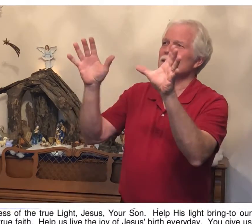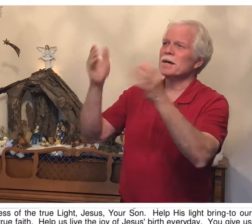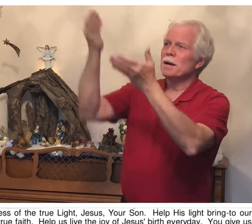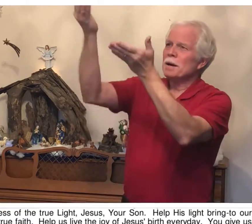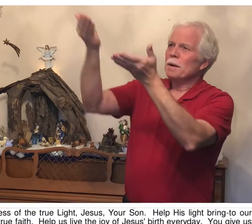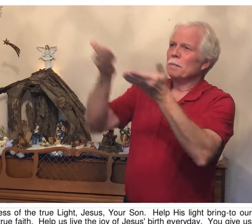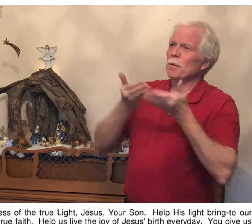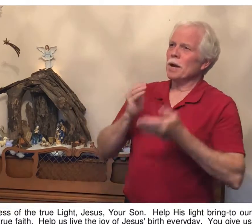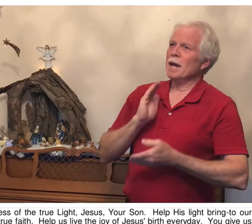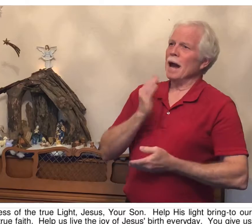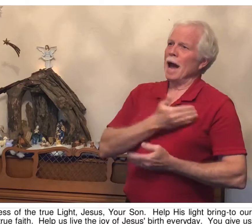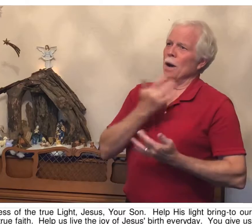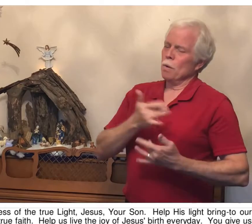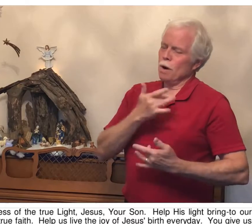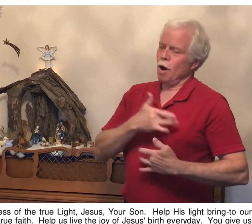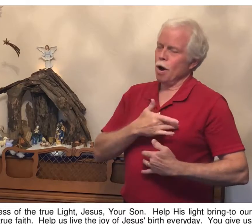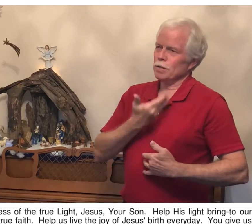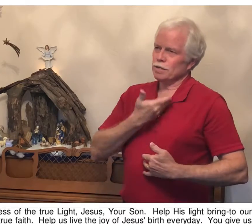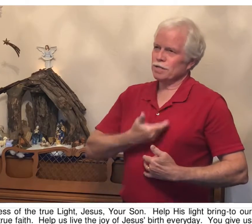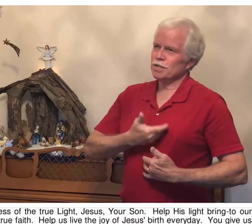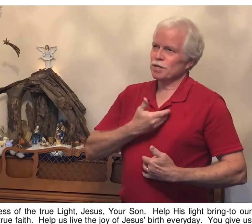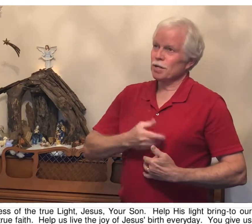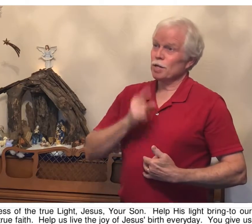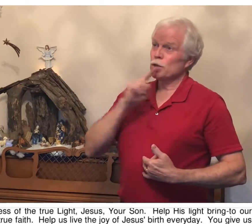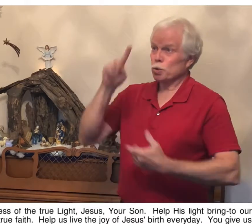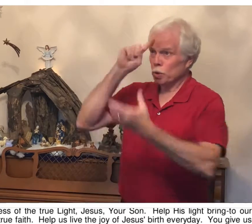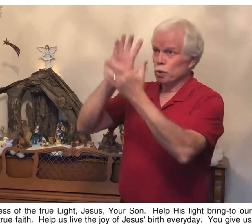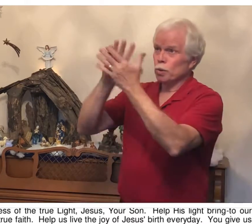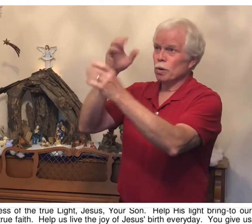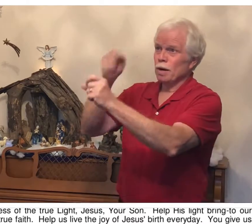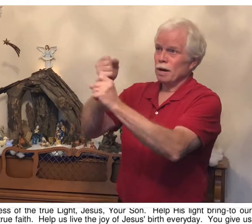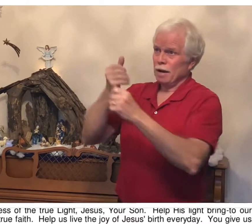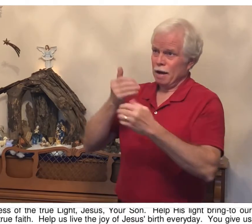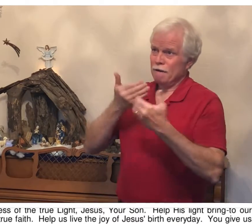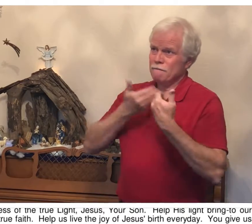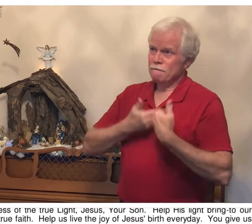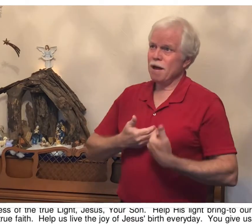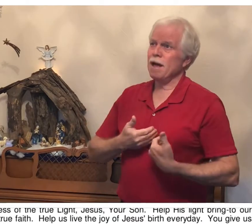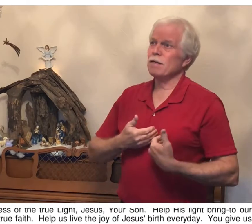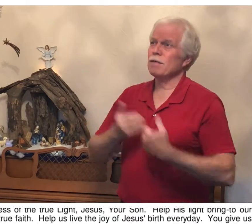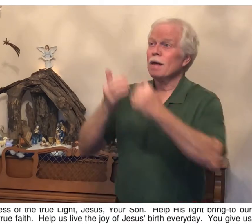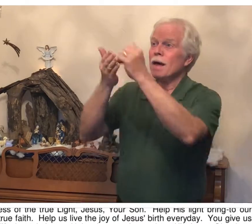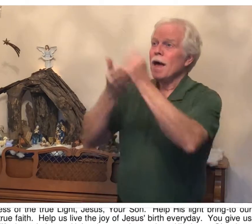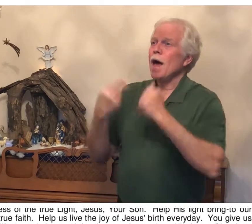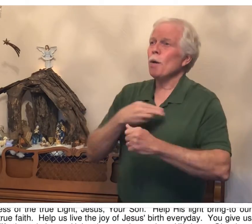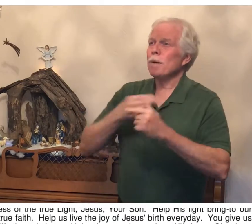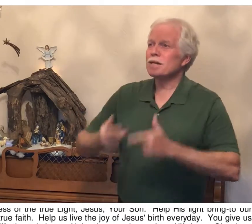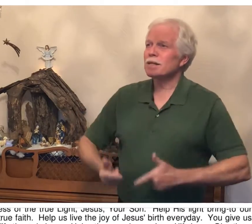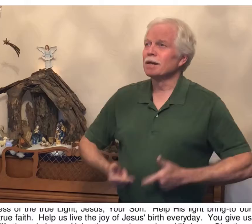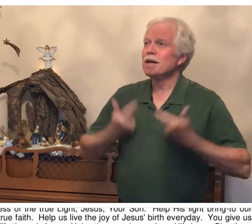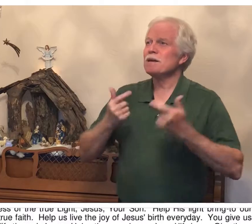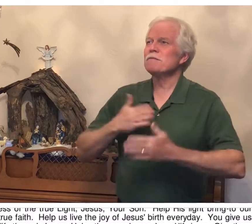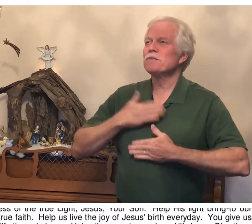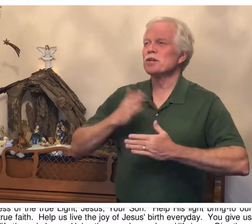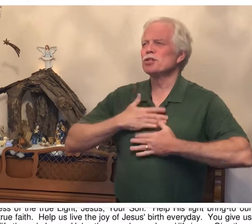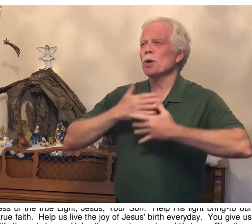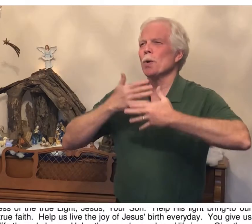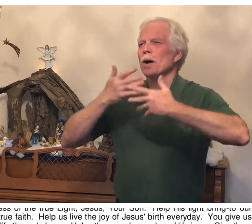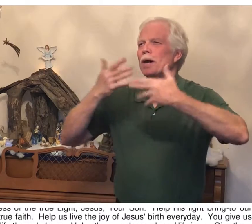bring our hearts true faith. Help us live the joy,